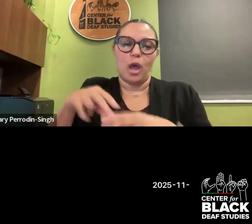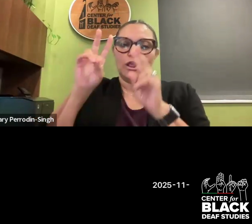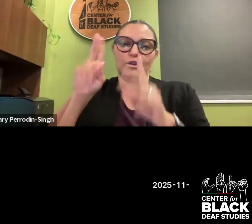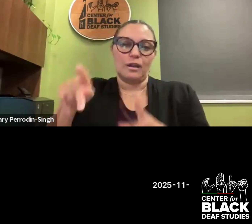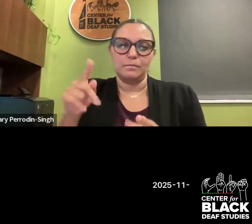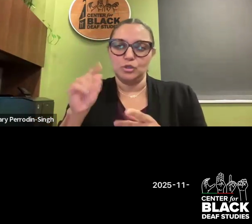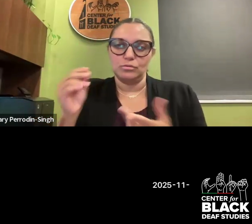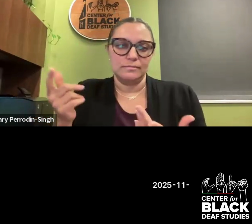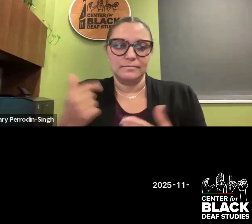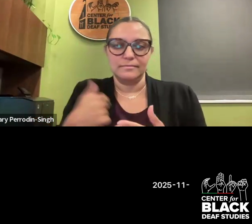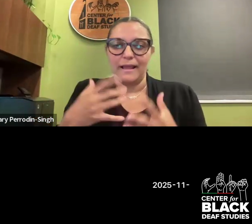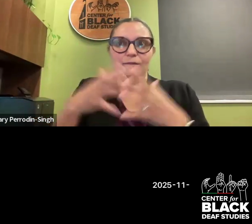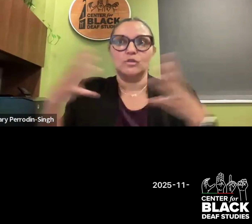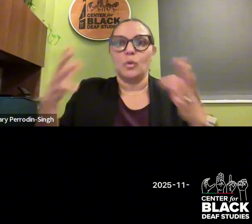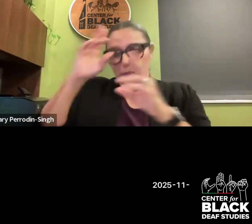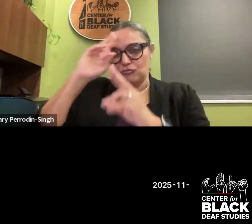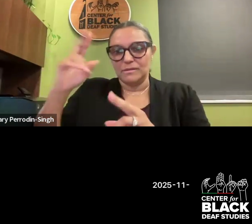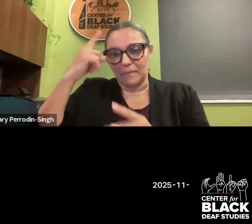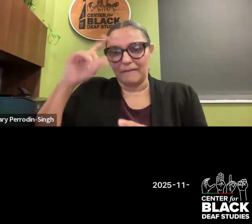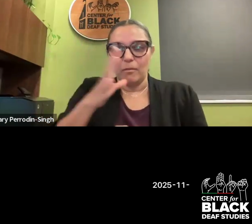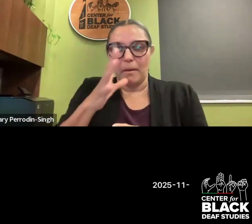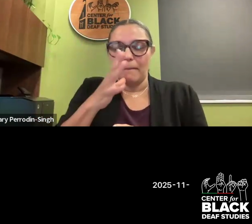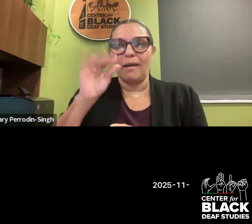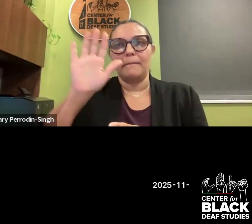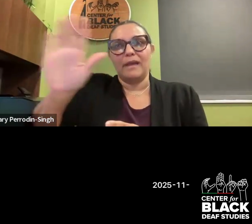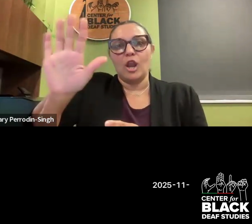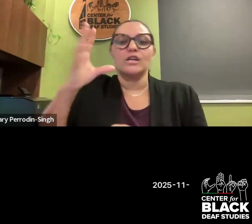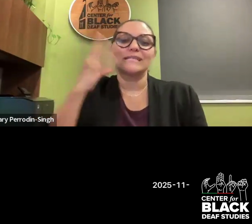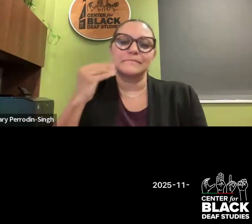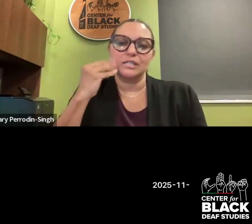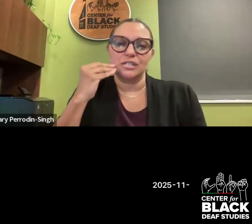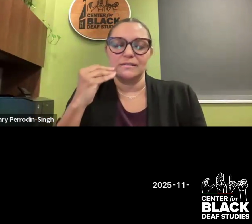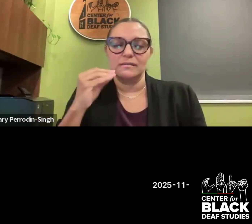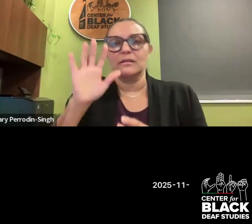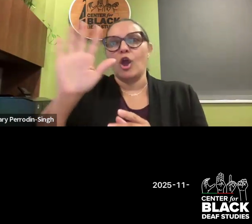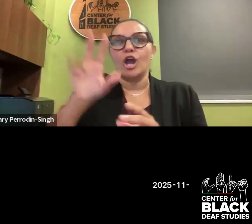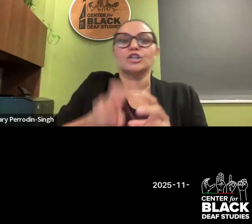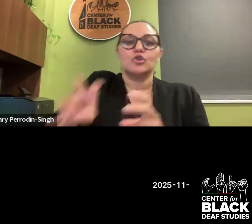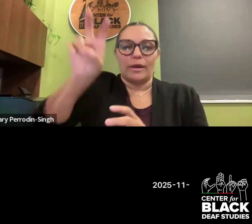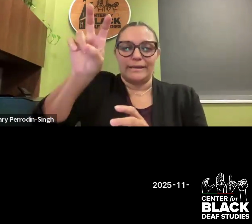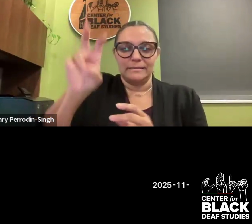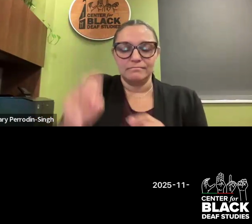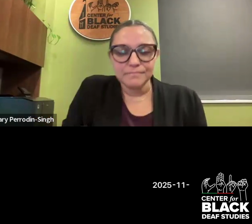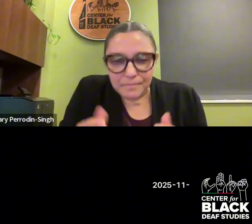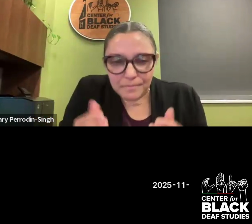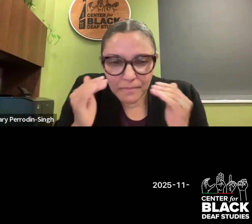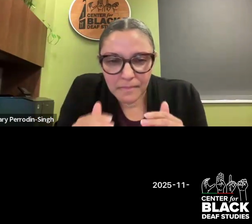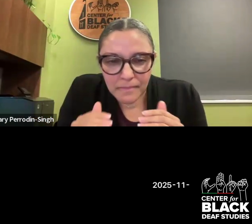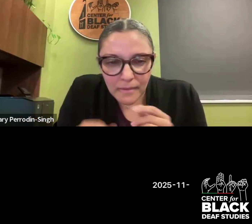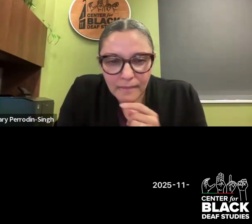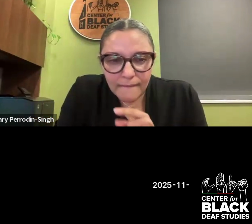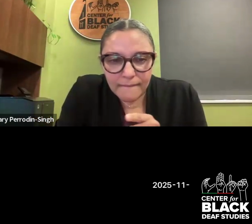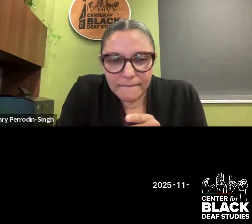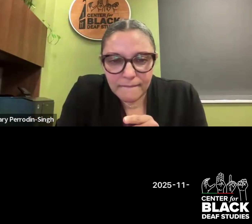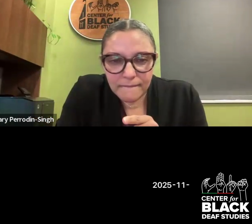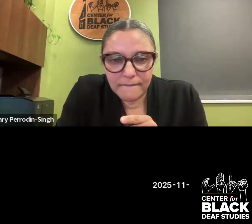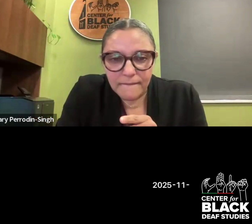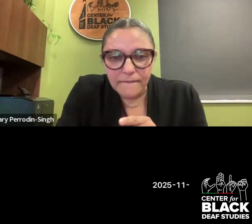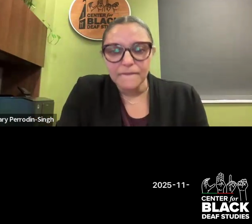Black deaf person. And so I look up to her so much. I have so much respect for my mom. Her experience and her journey taught me so